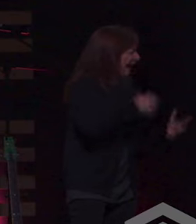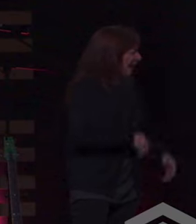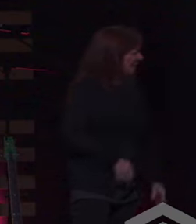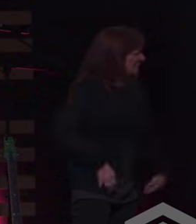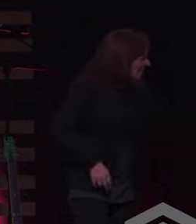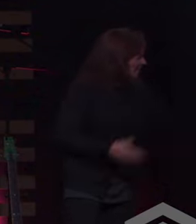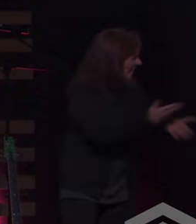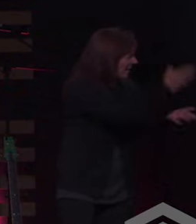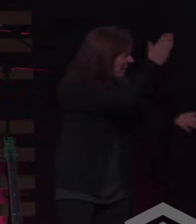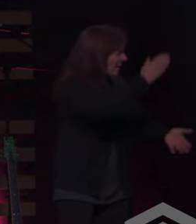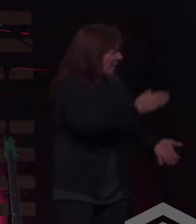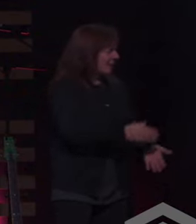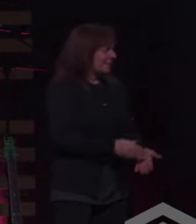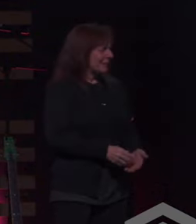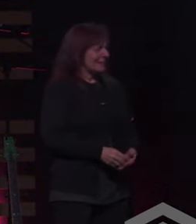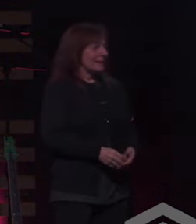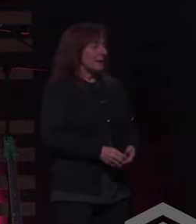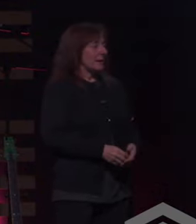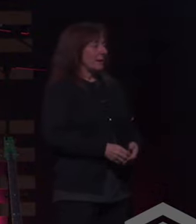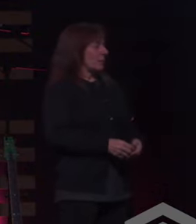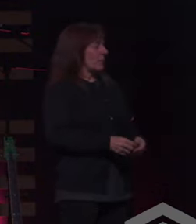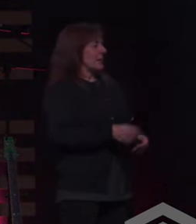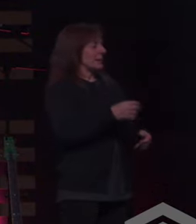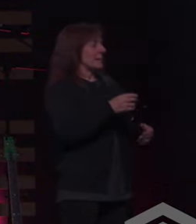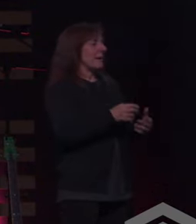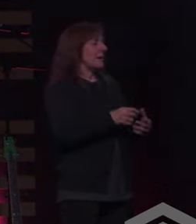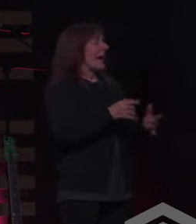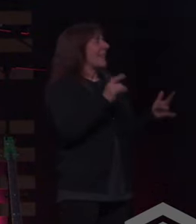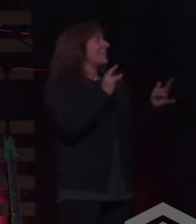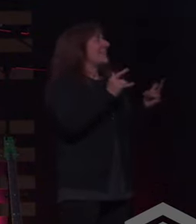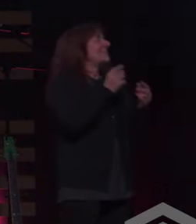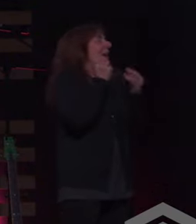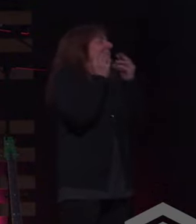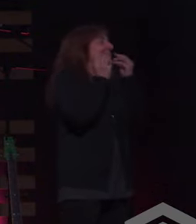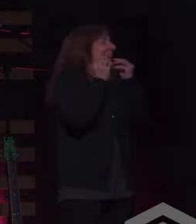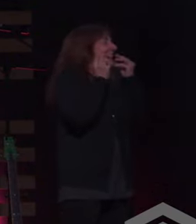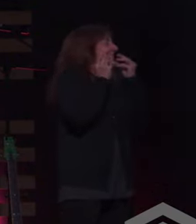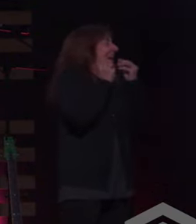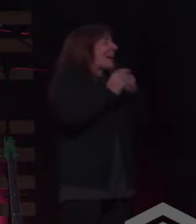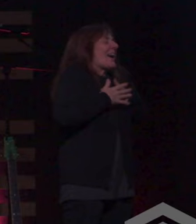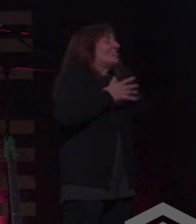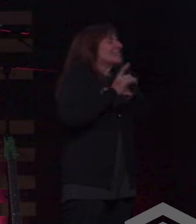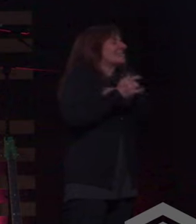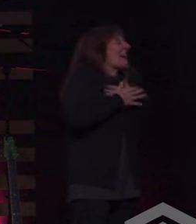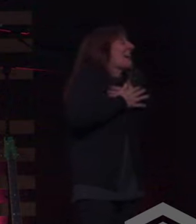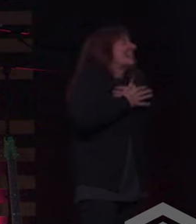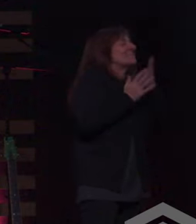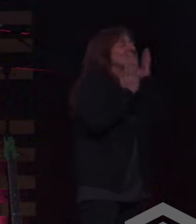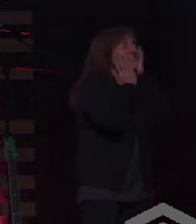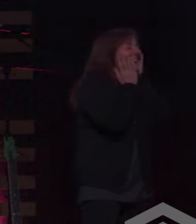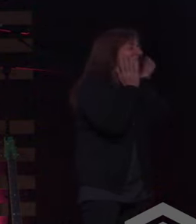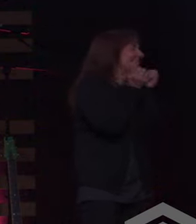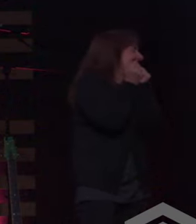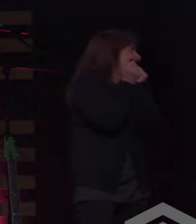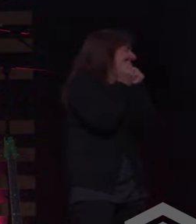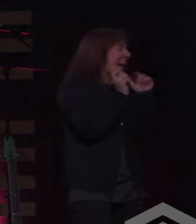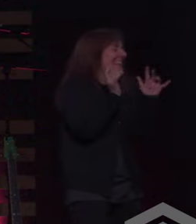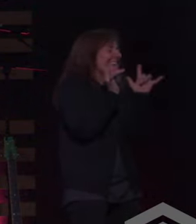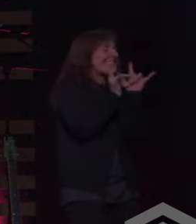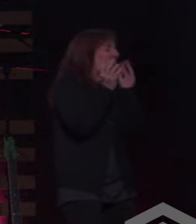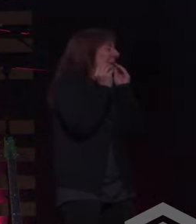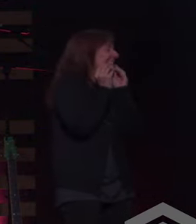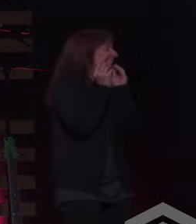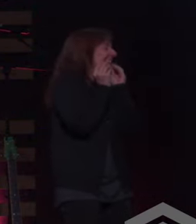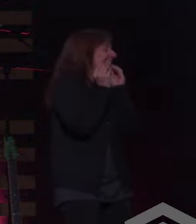know, like, let's not do that. When you're dating, it's like, I love the way you chew loud. I can just hear it. Love to hear that crunch, man. I just love what you're doing.